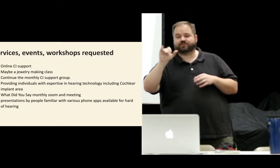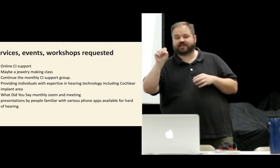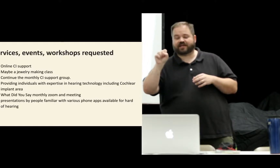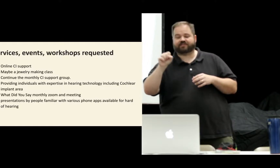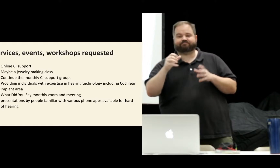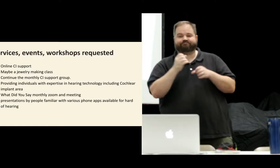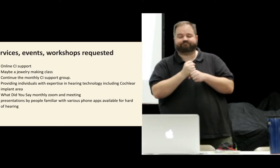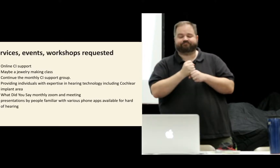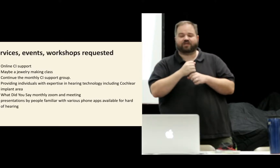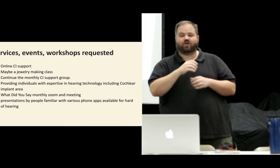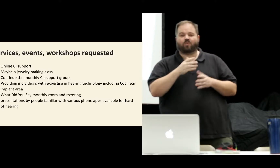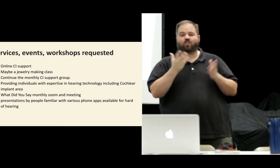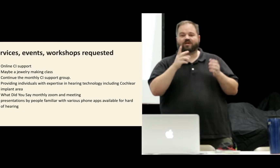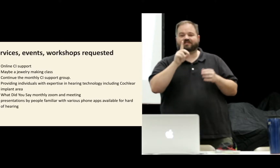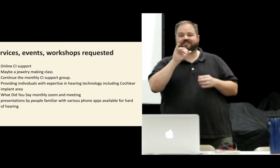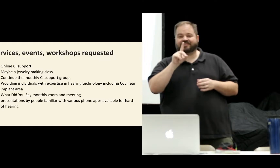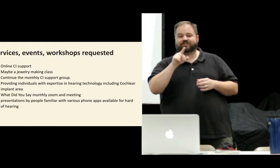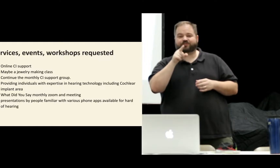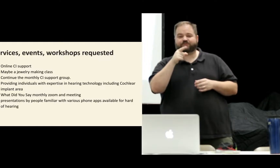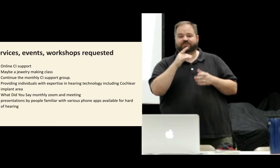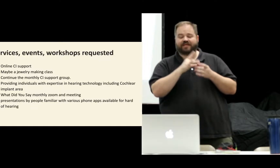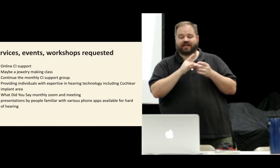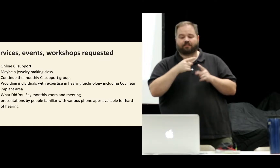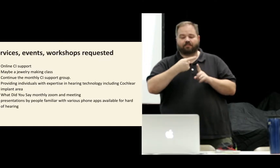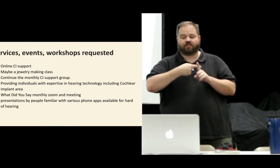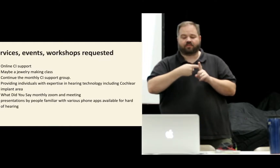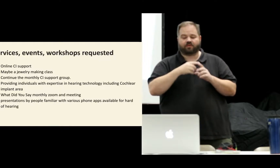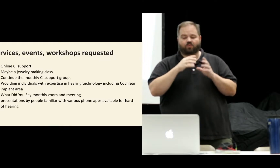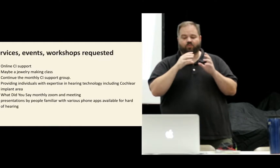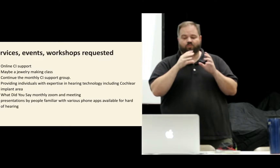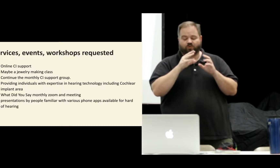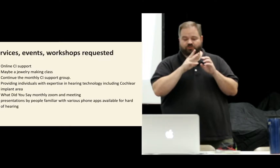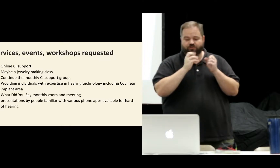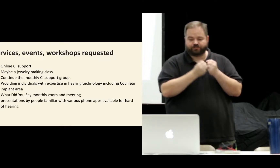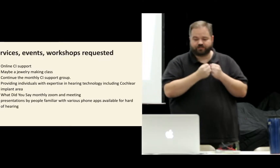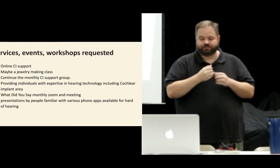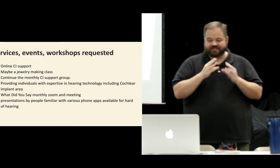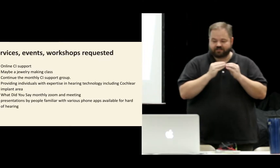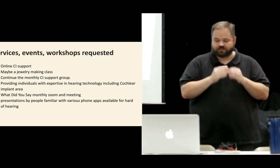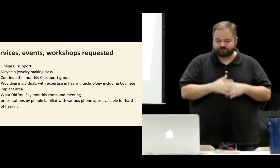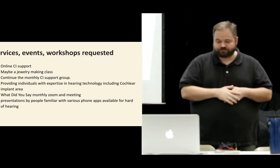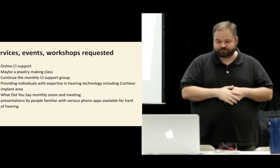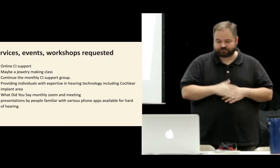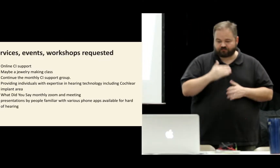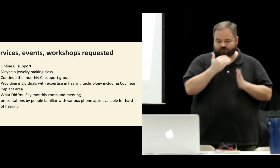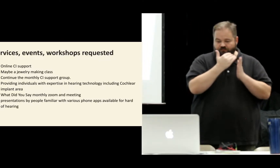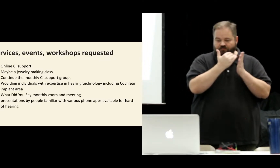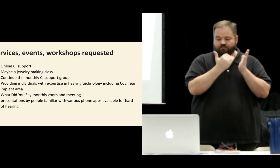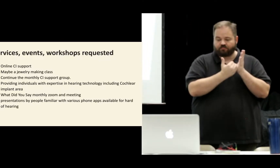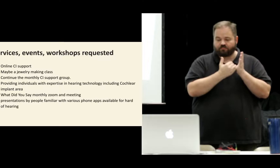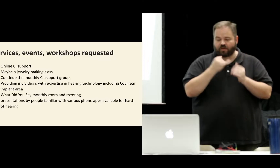The What Did You Say? Monthly Zoom meetings.